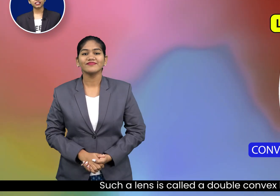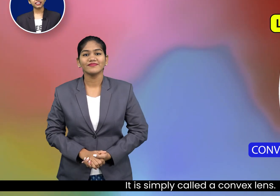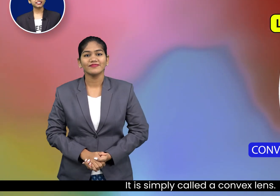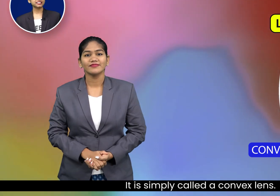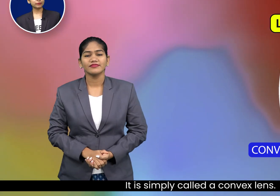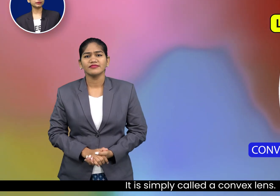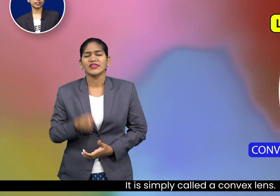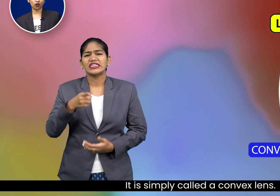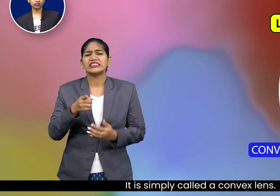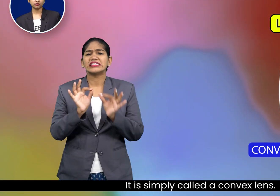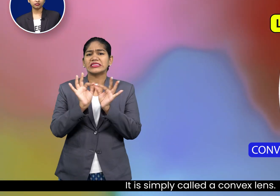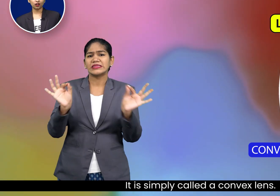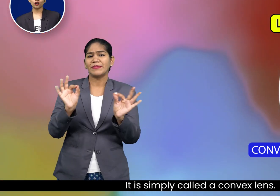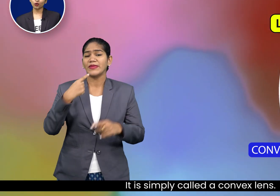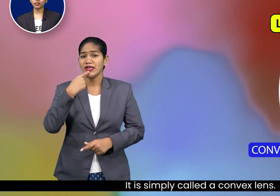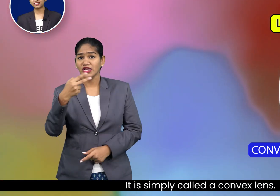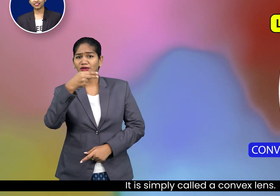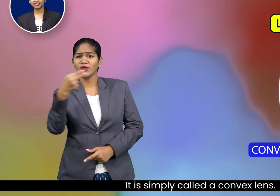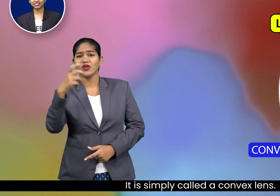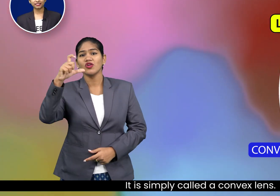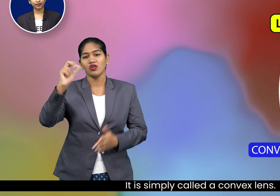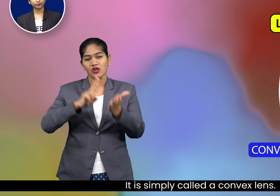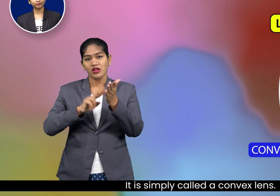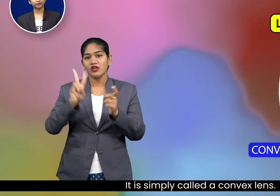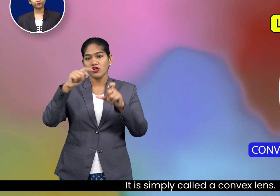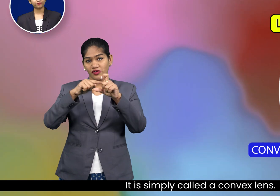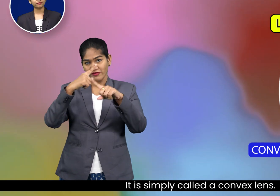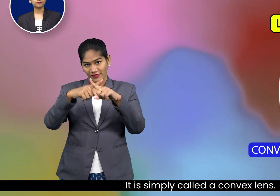It is simply called a convex lens.